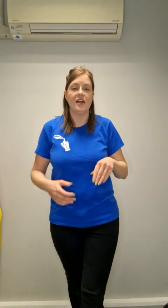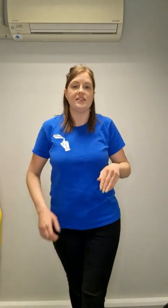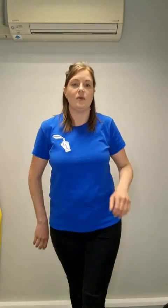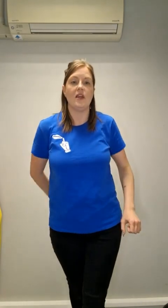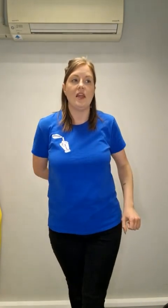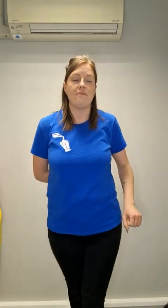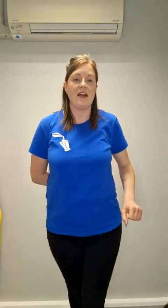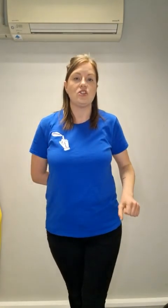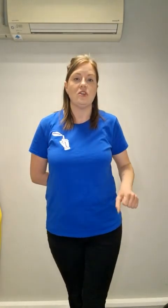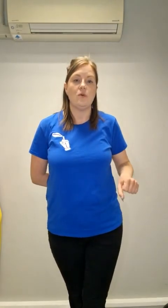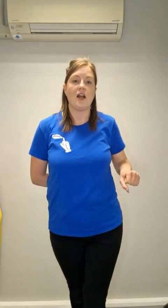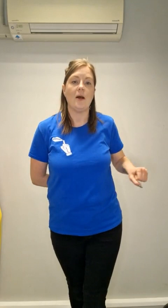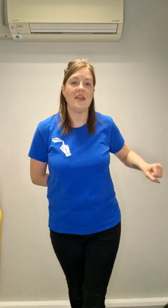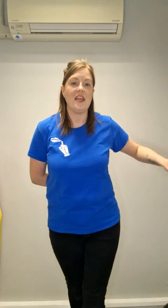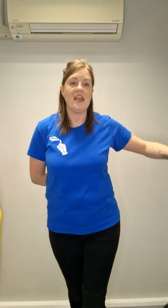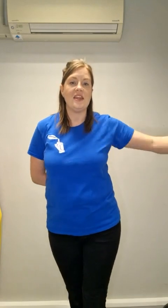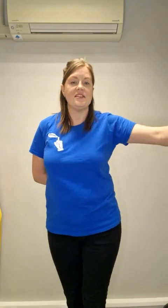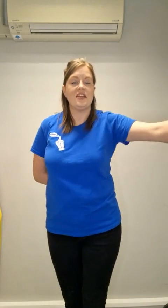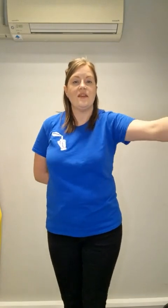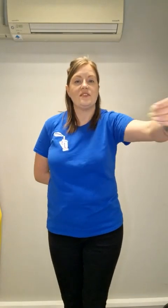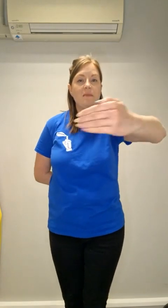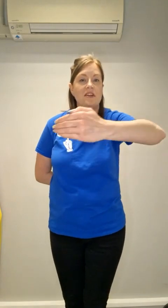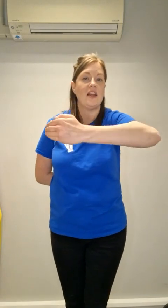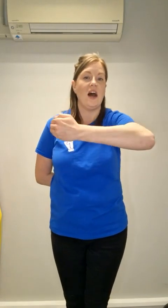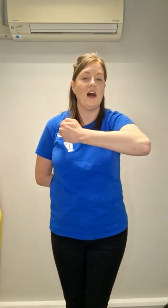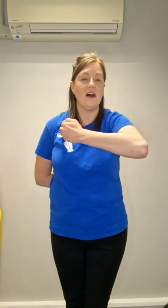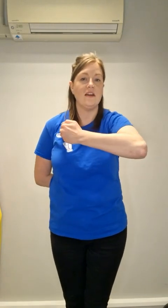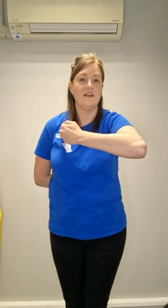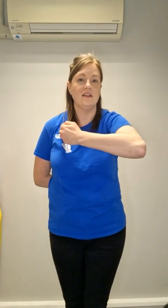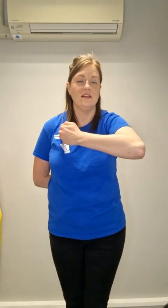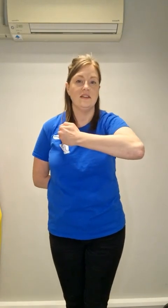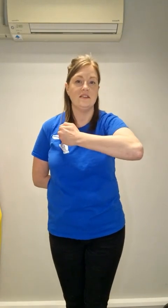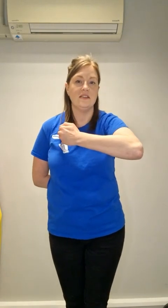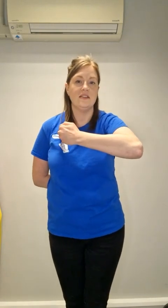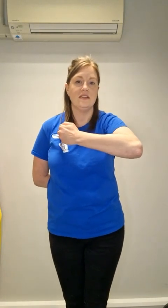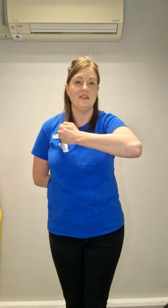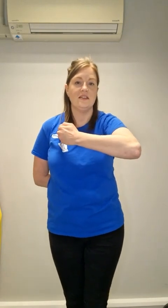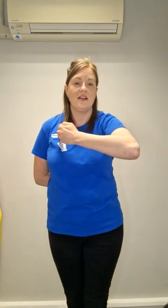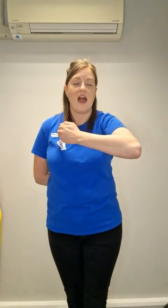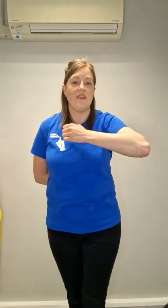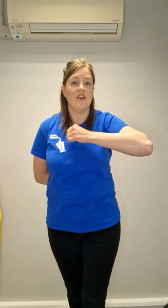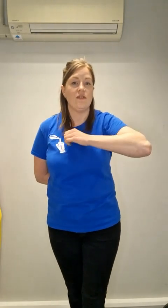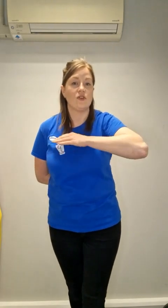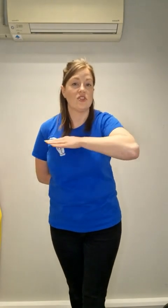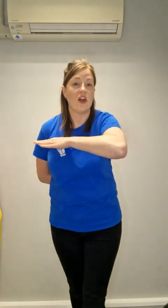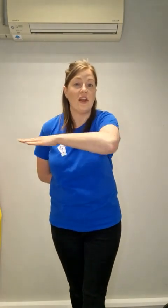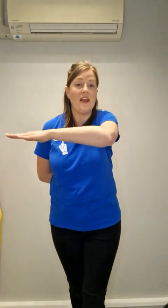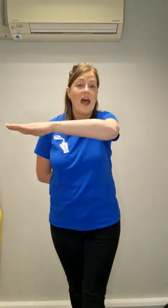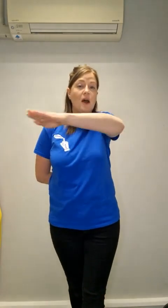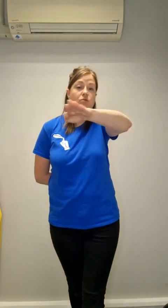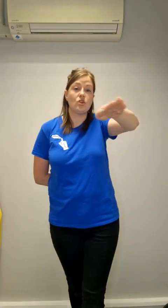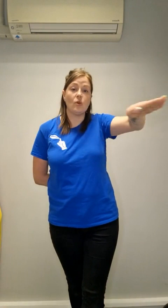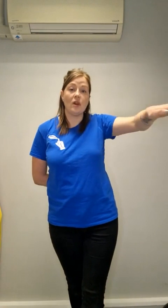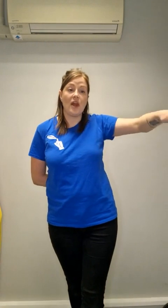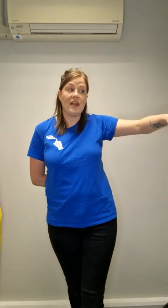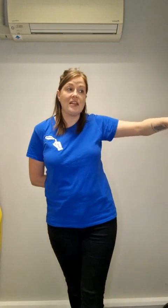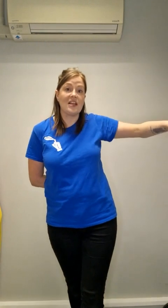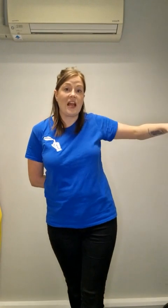So imagine you are coming in to give somebody a hug. And then if you're circling out, you're likely to